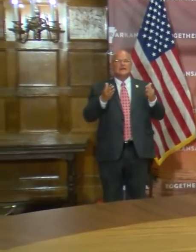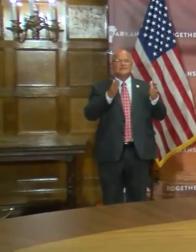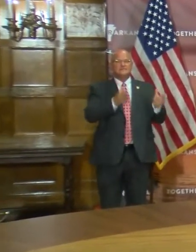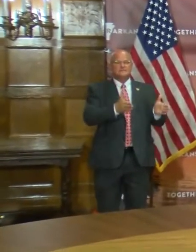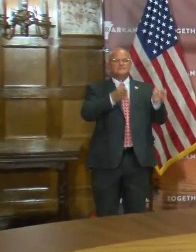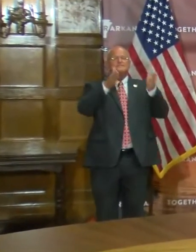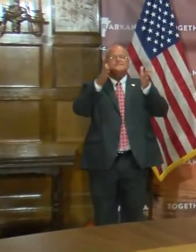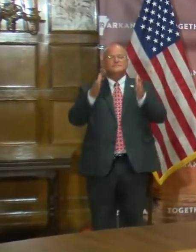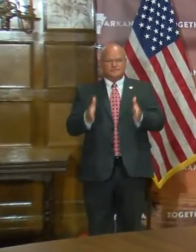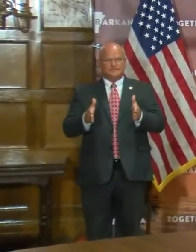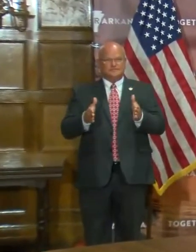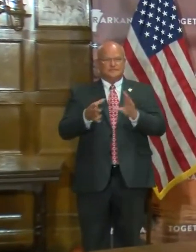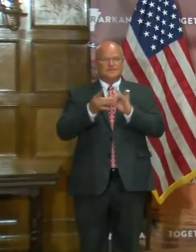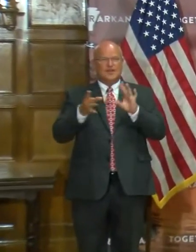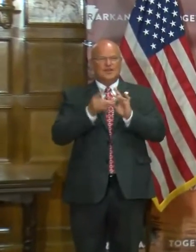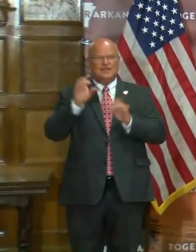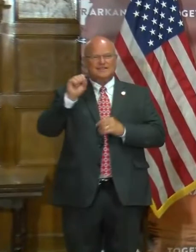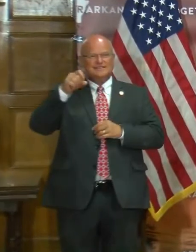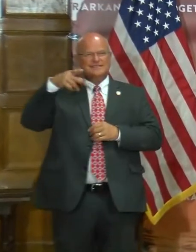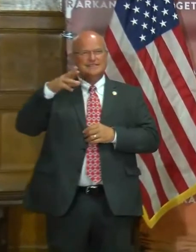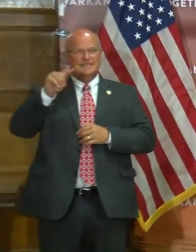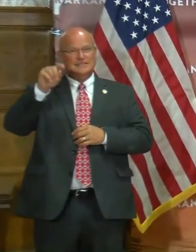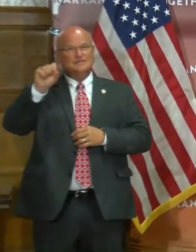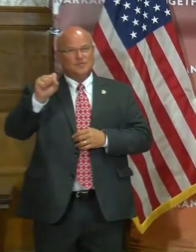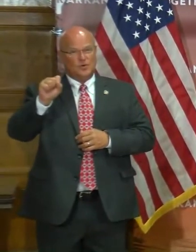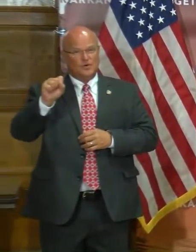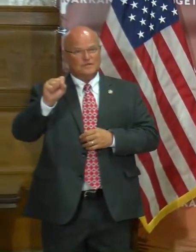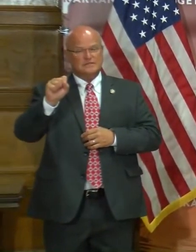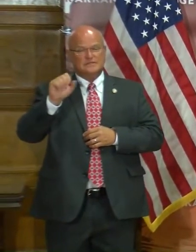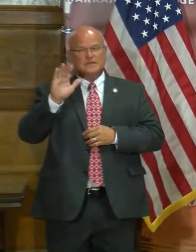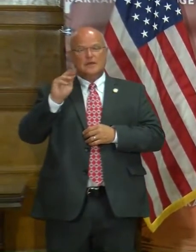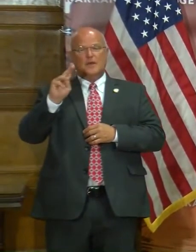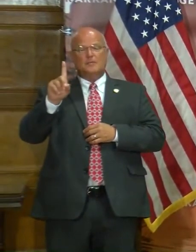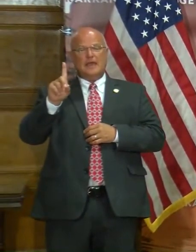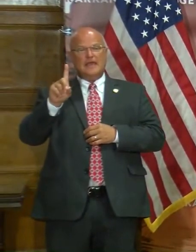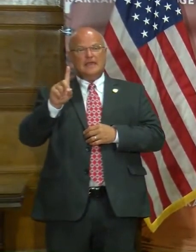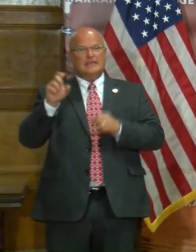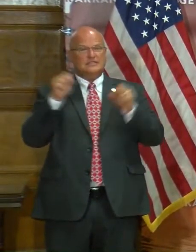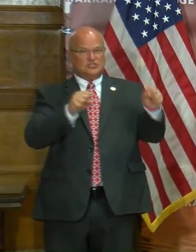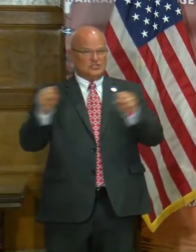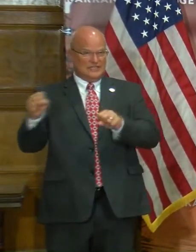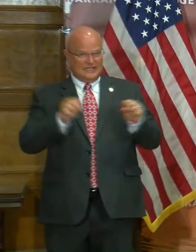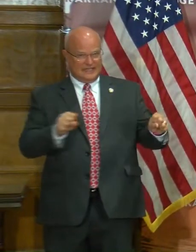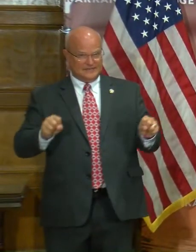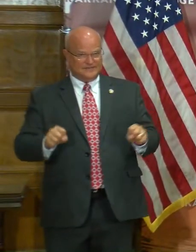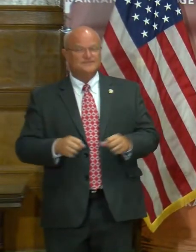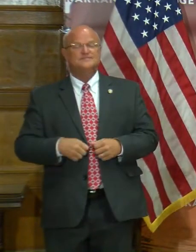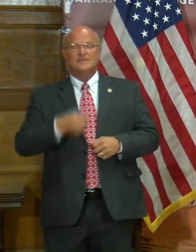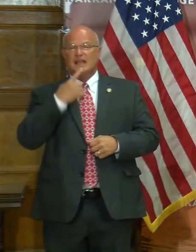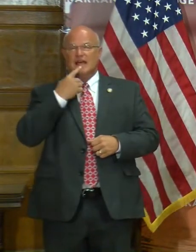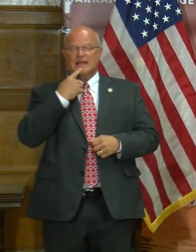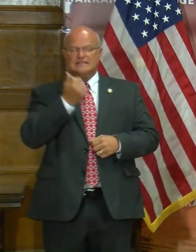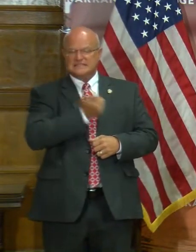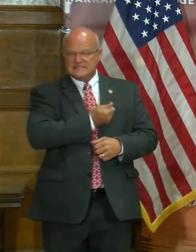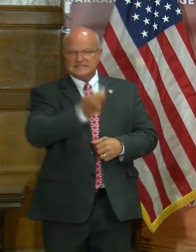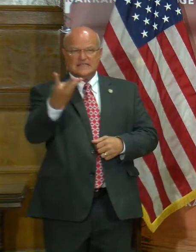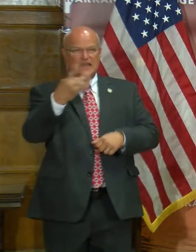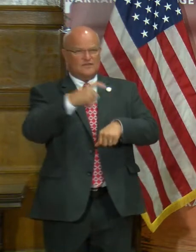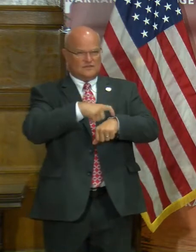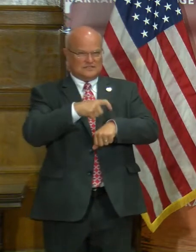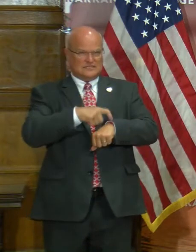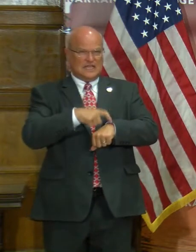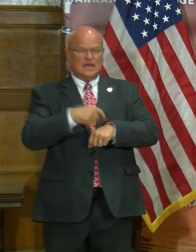to talking sports, band, and cheerleading. As I have said on numerous